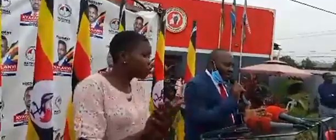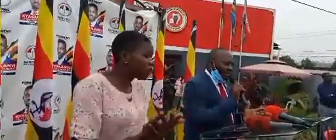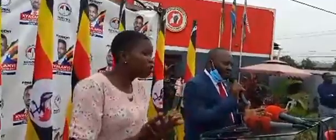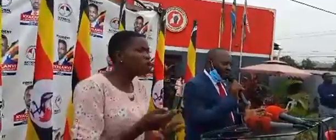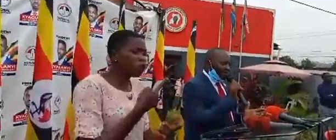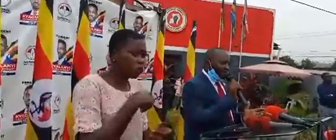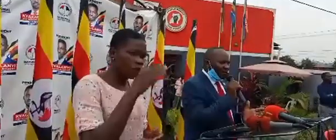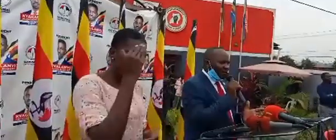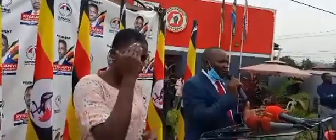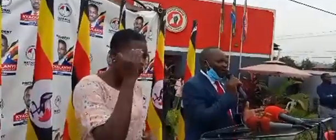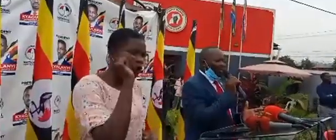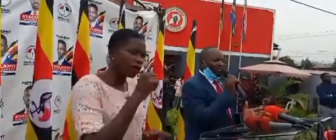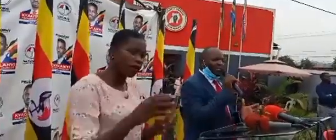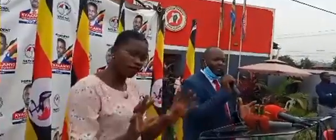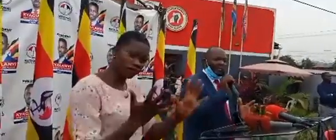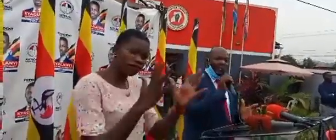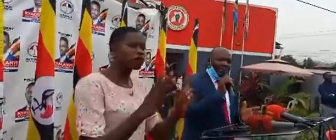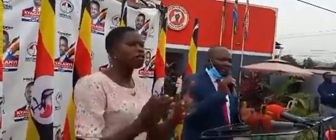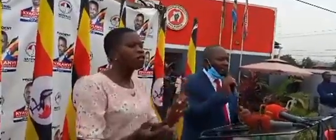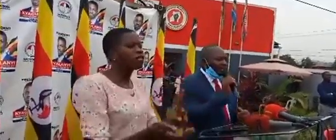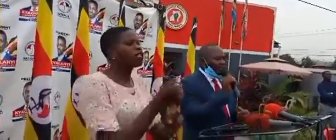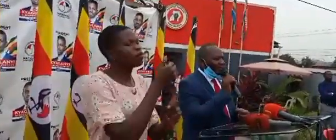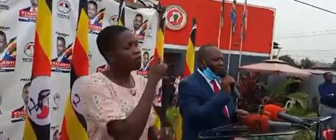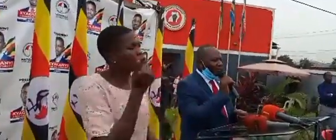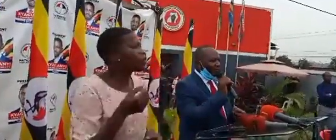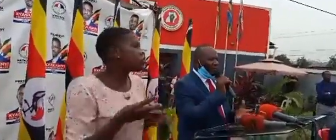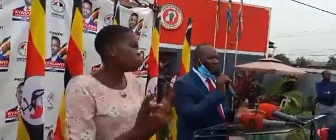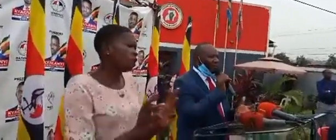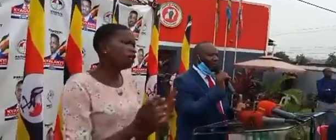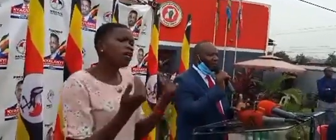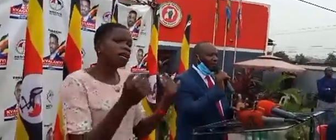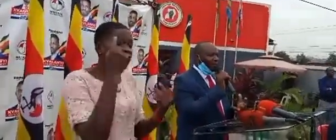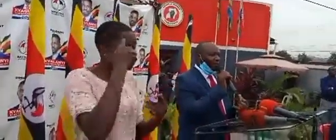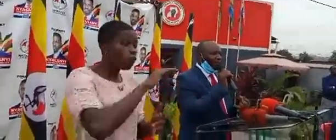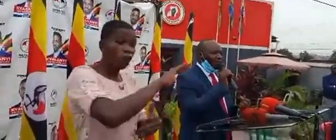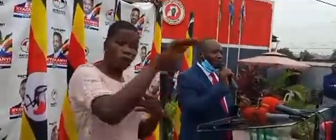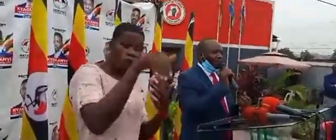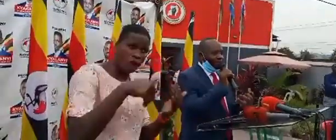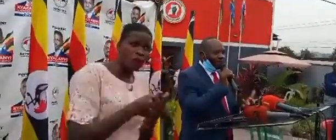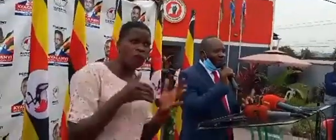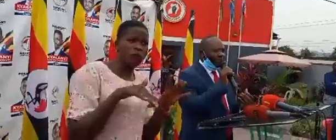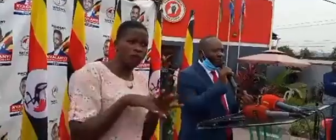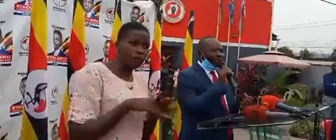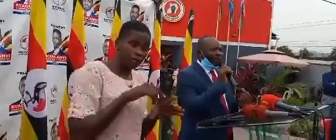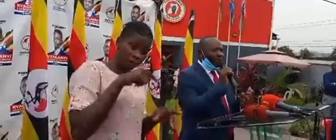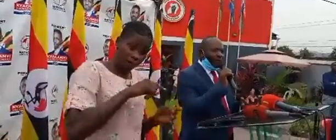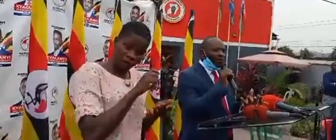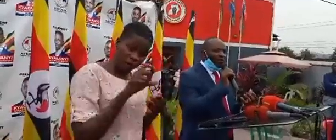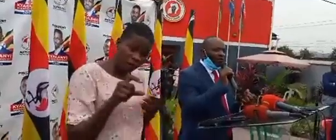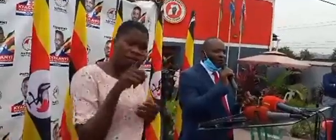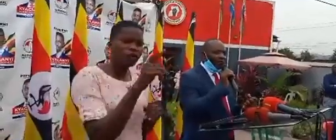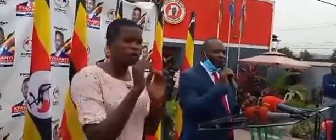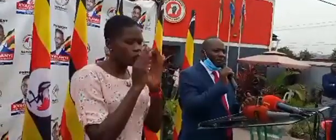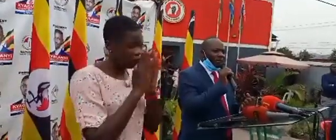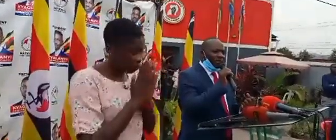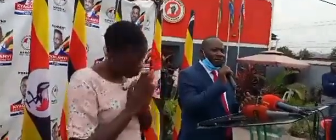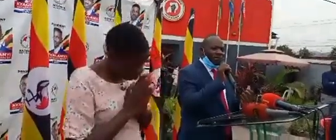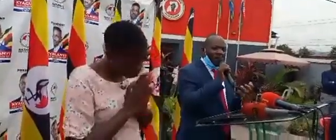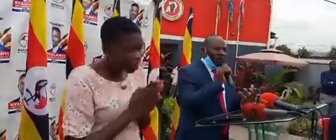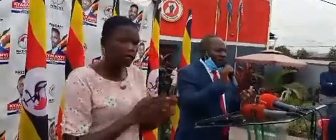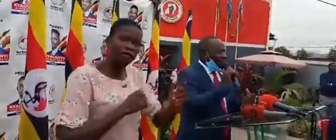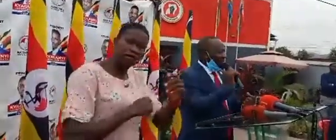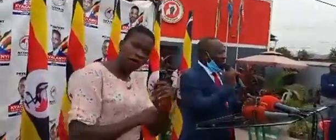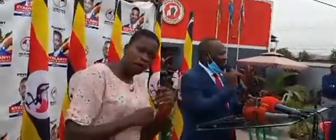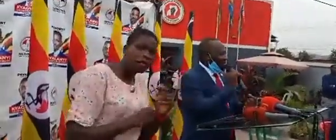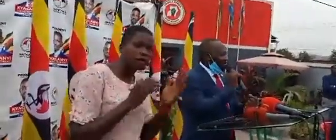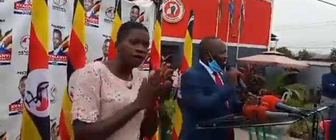master. So to countrymen and women, this week, in prayer, in support, in